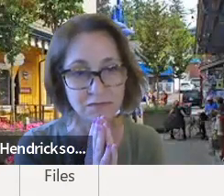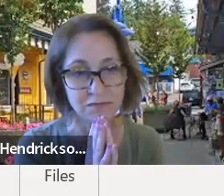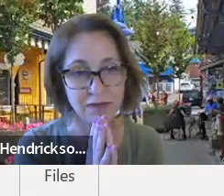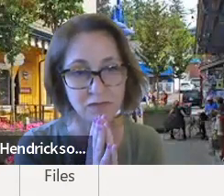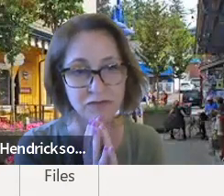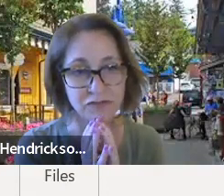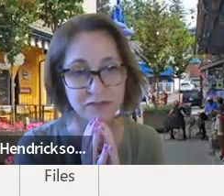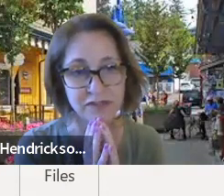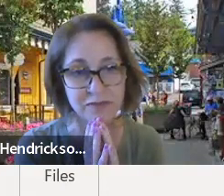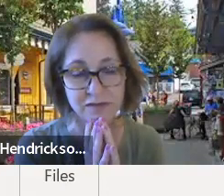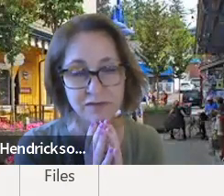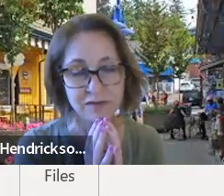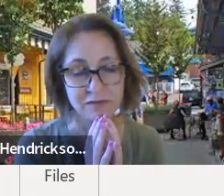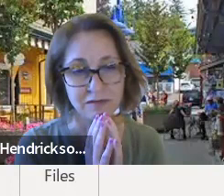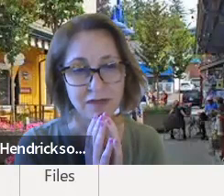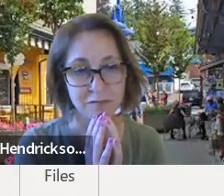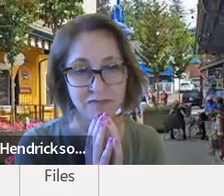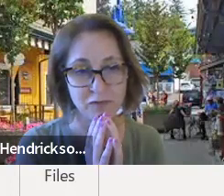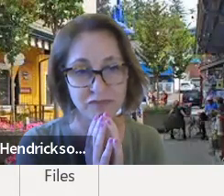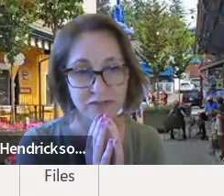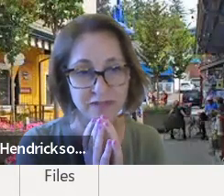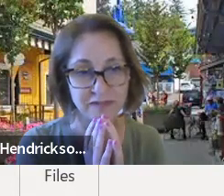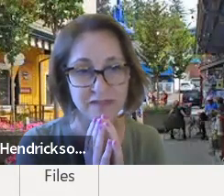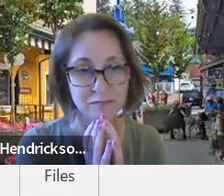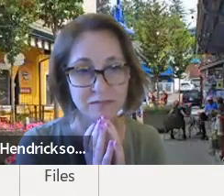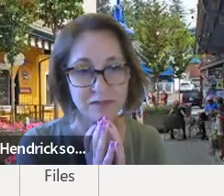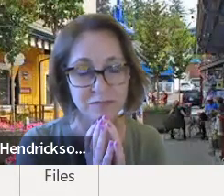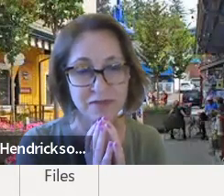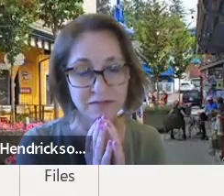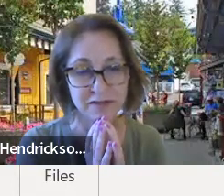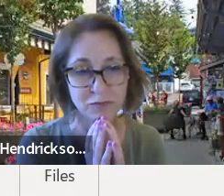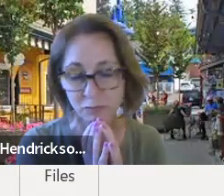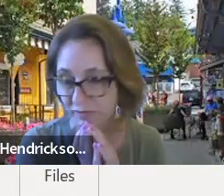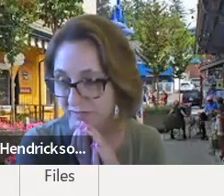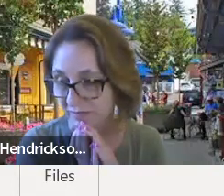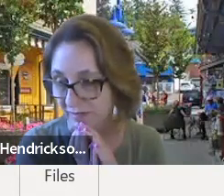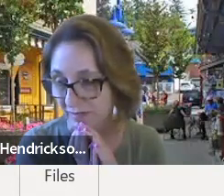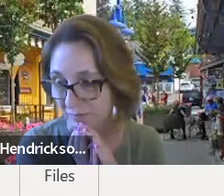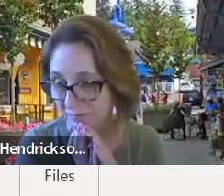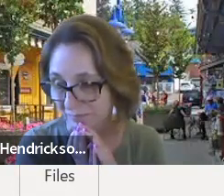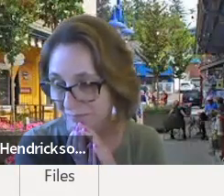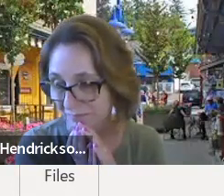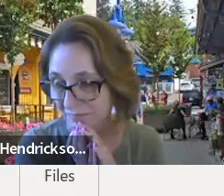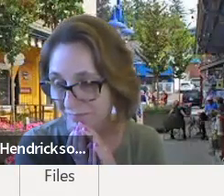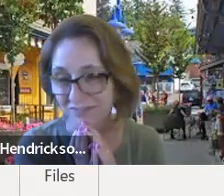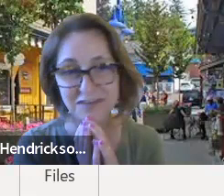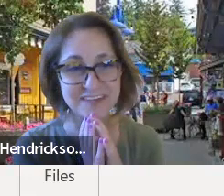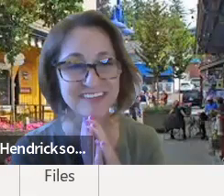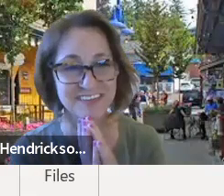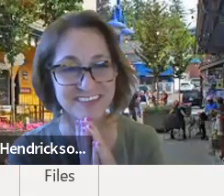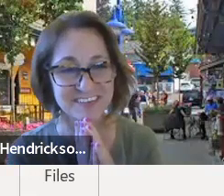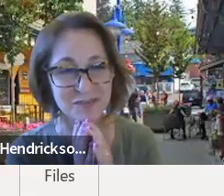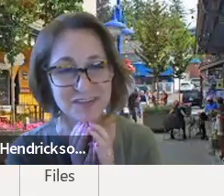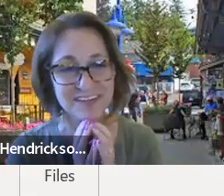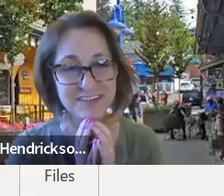alcohol over a certain limit, folks that they deem not medically appropriate, et